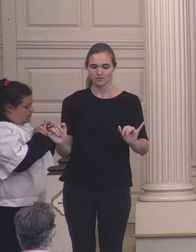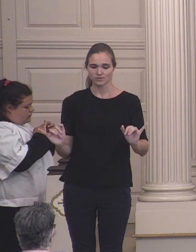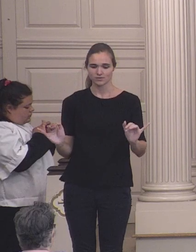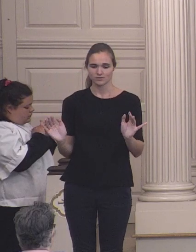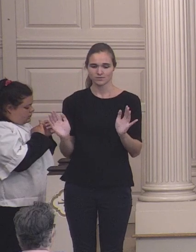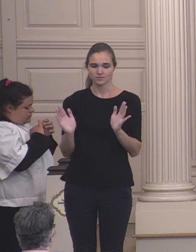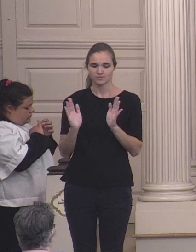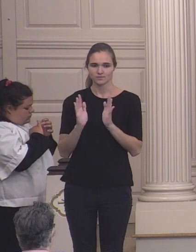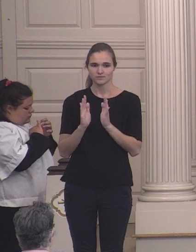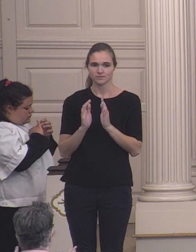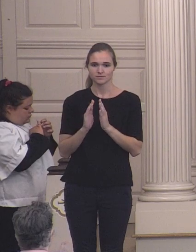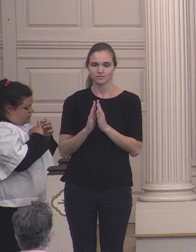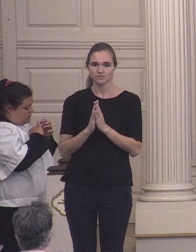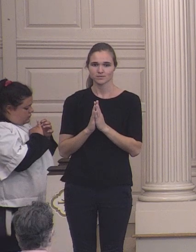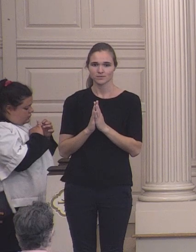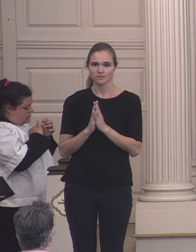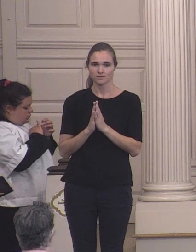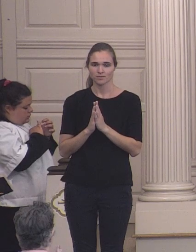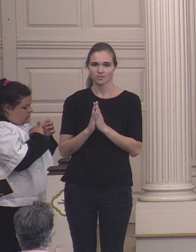forever and